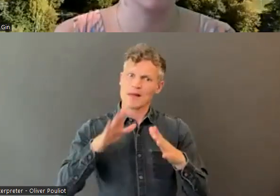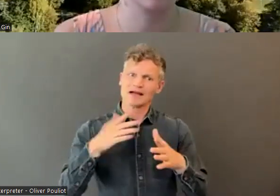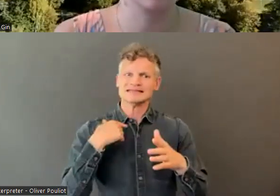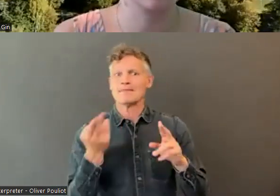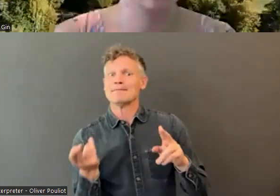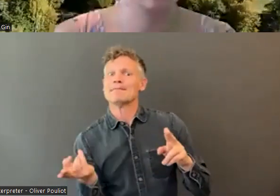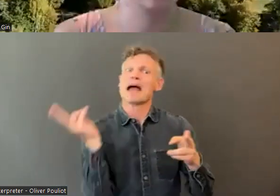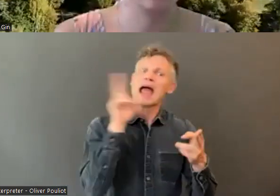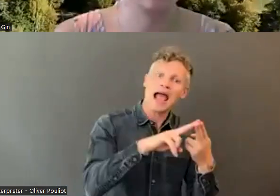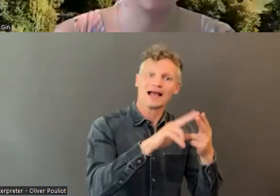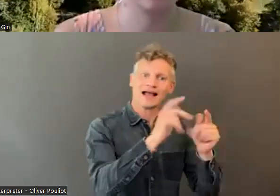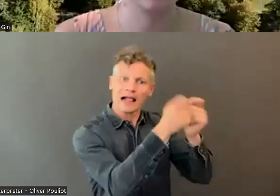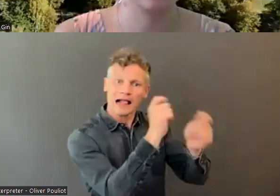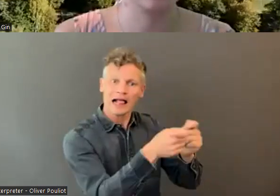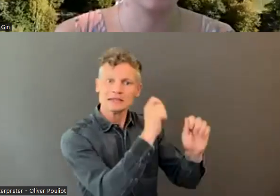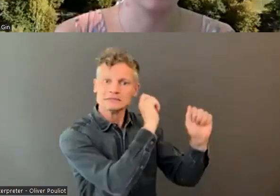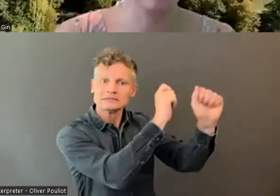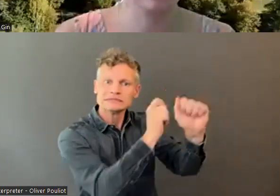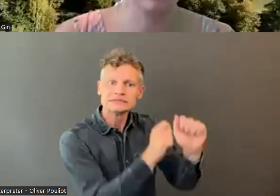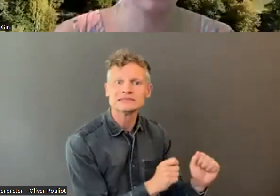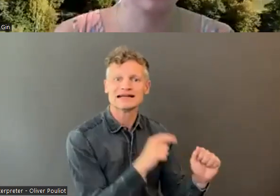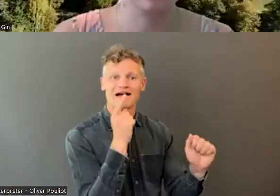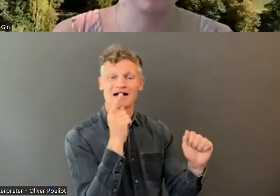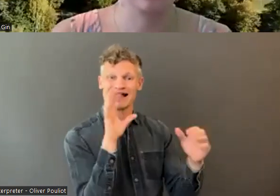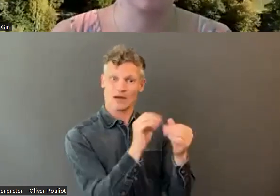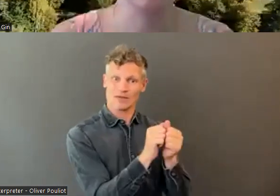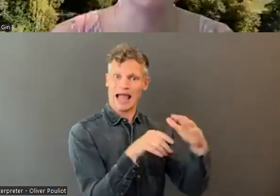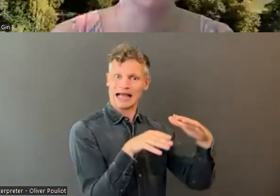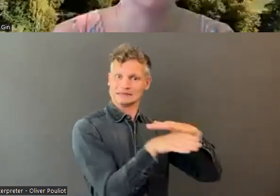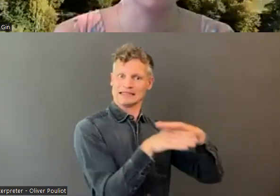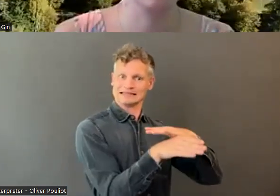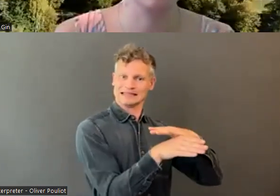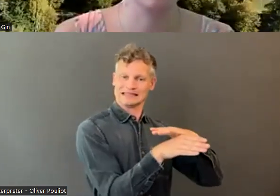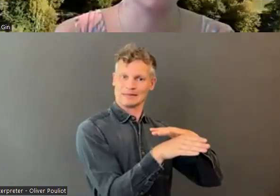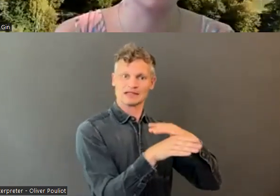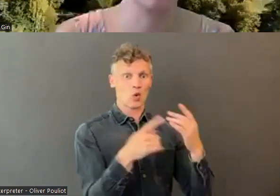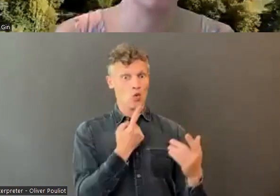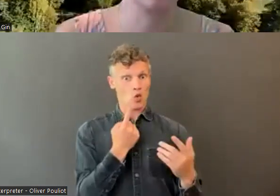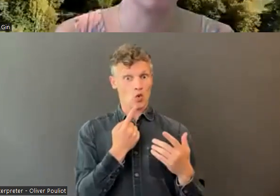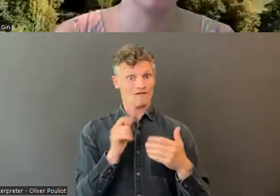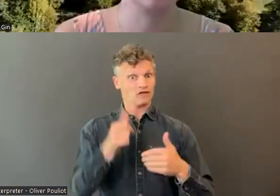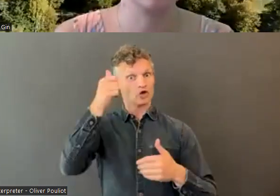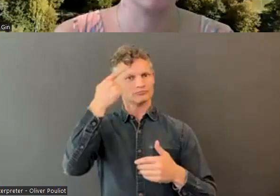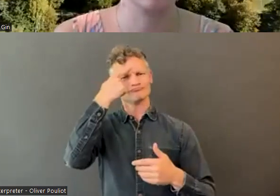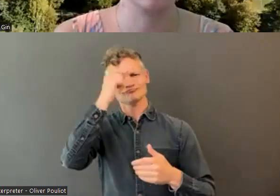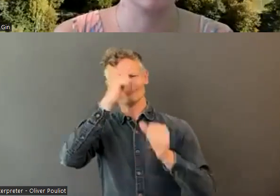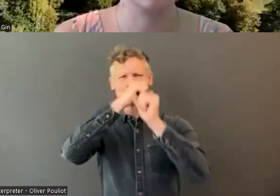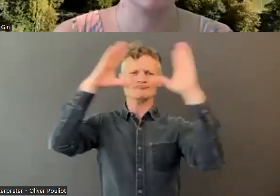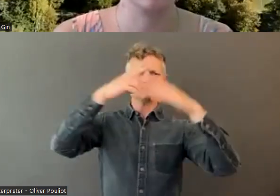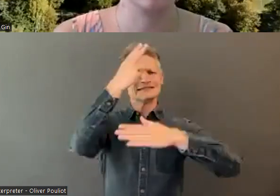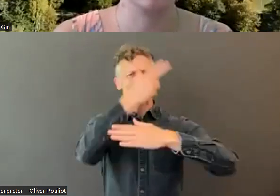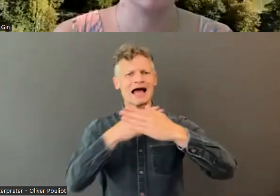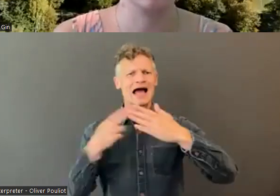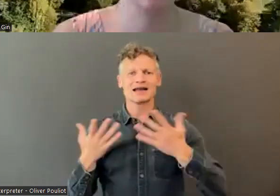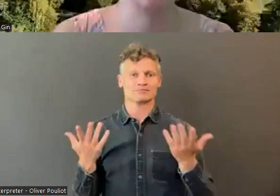elements of that because the training designers weren't told what our expectations were. That's why we decided to put in standards. So that